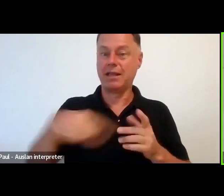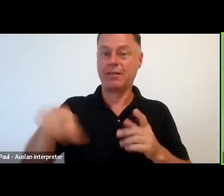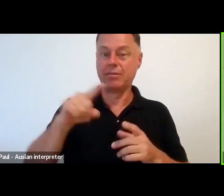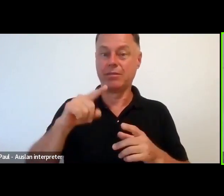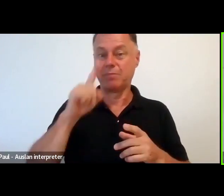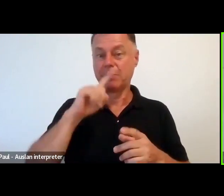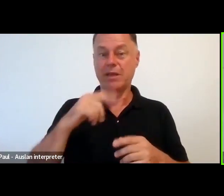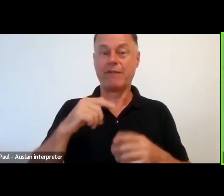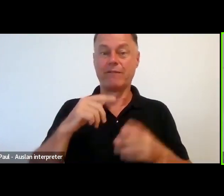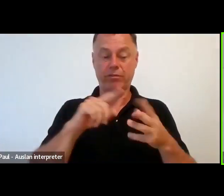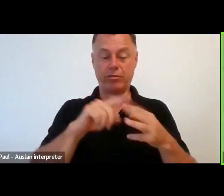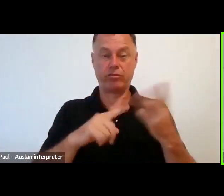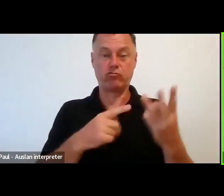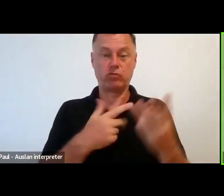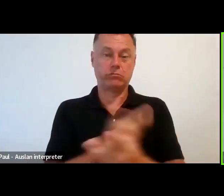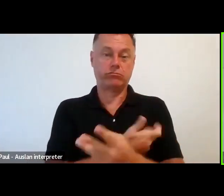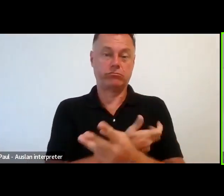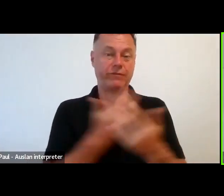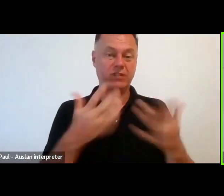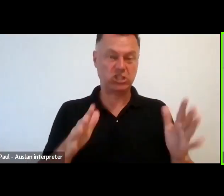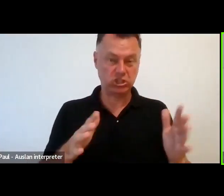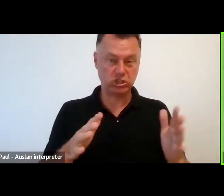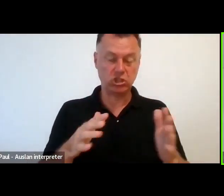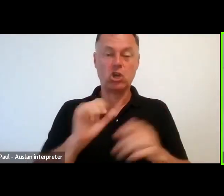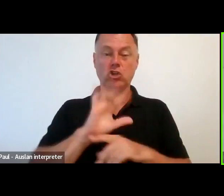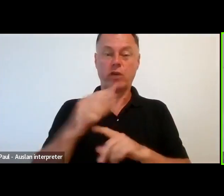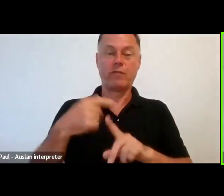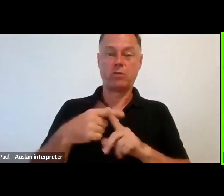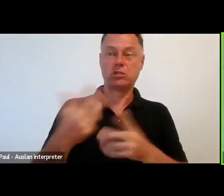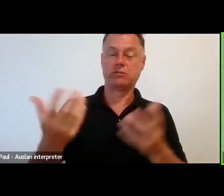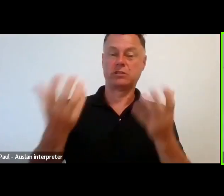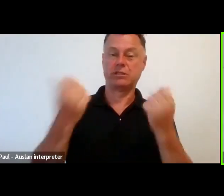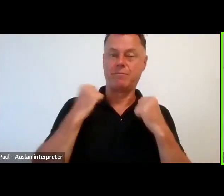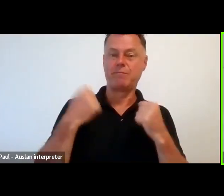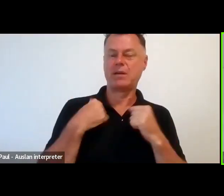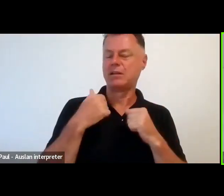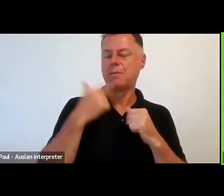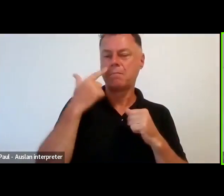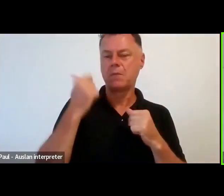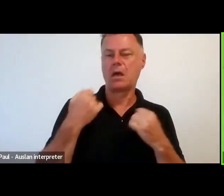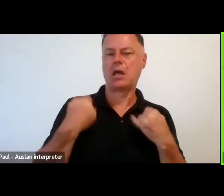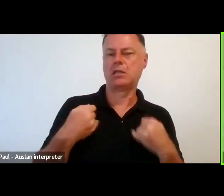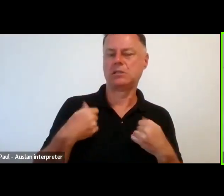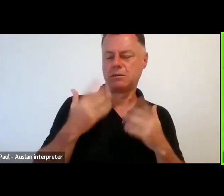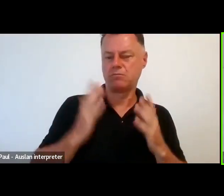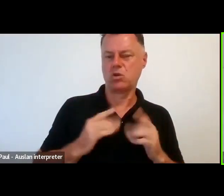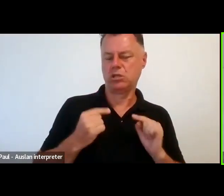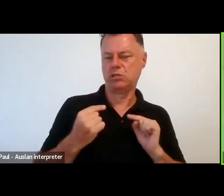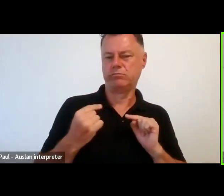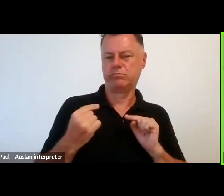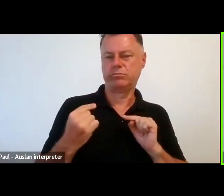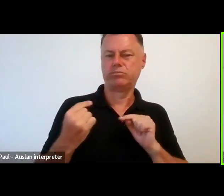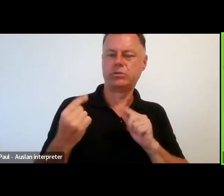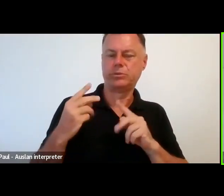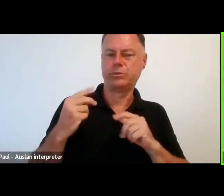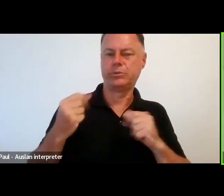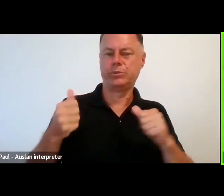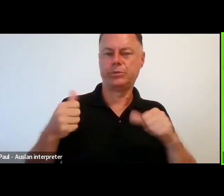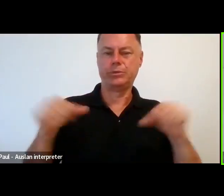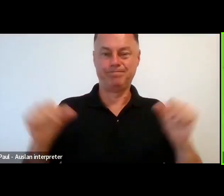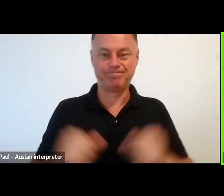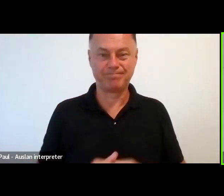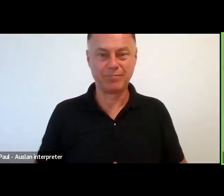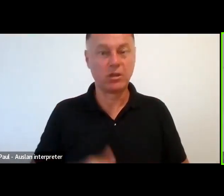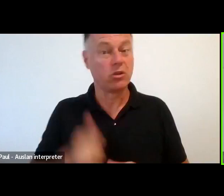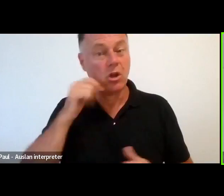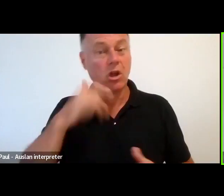3 vaccine doses. So we should be encouraged by that. So the rules keep changing, and that, of